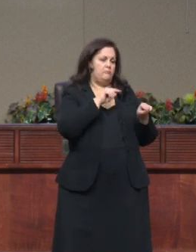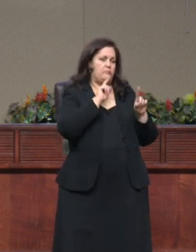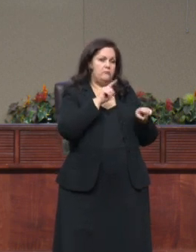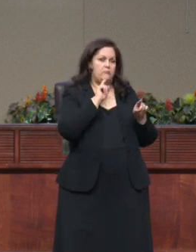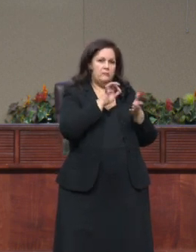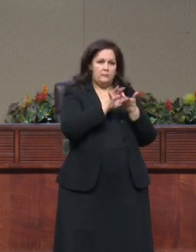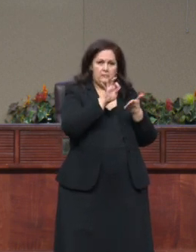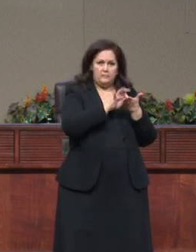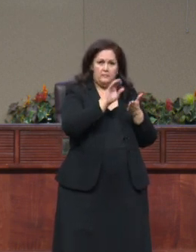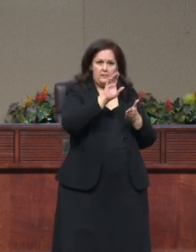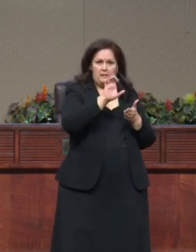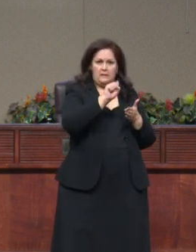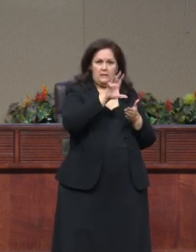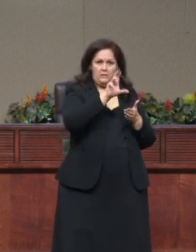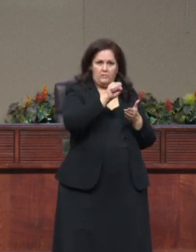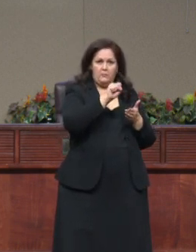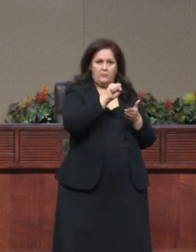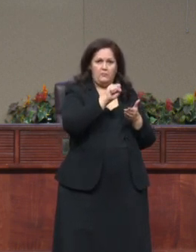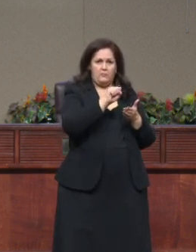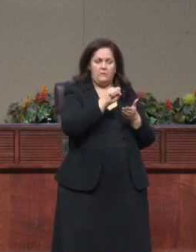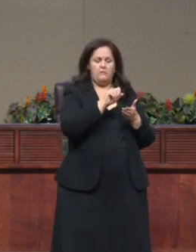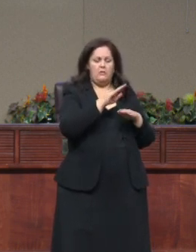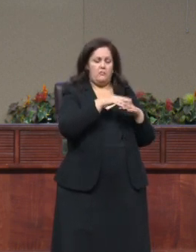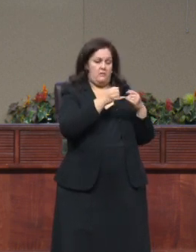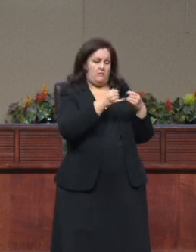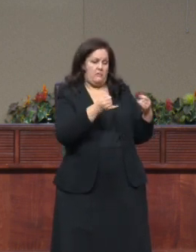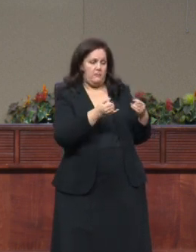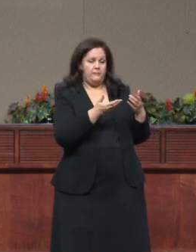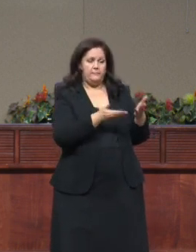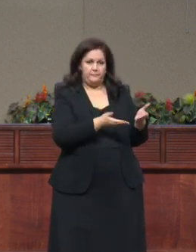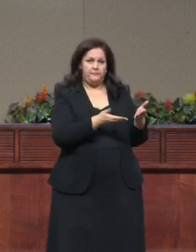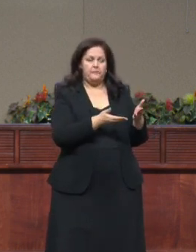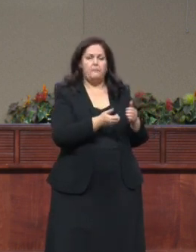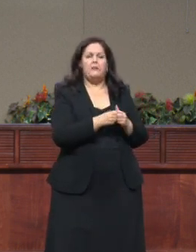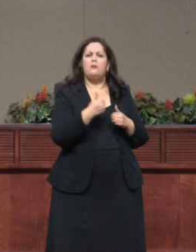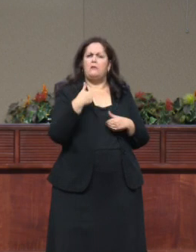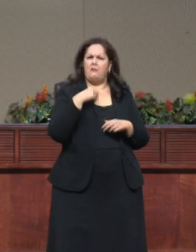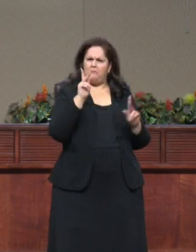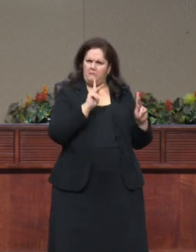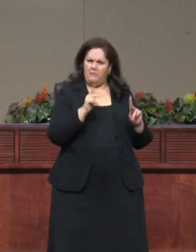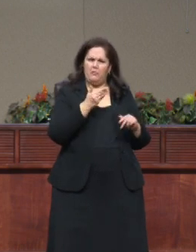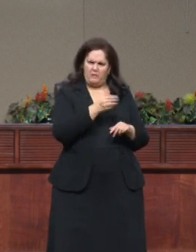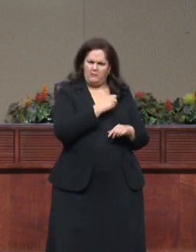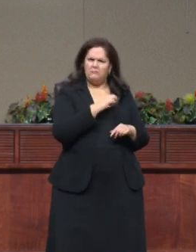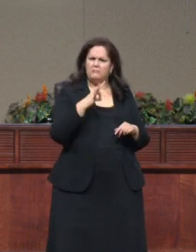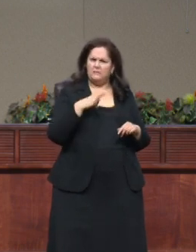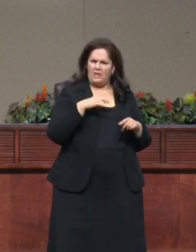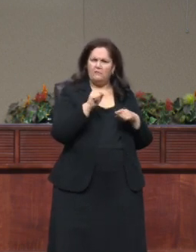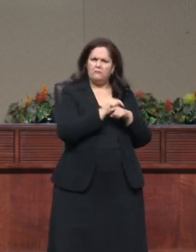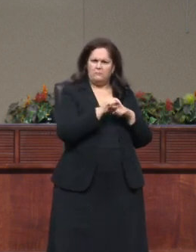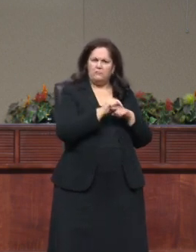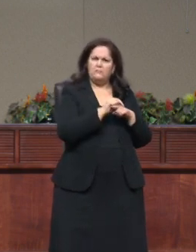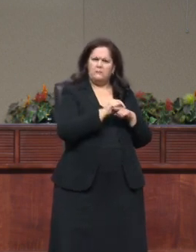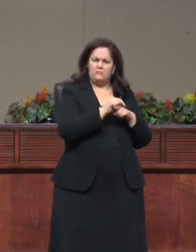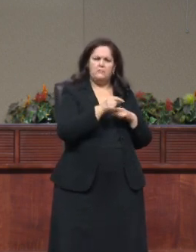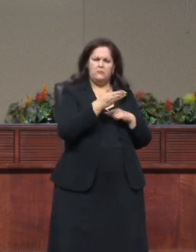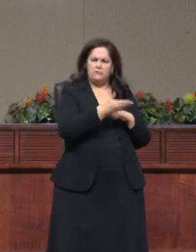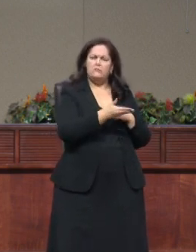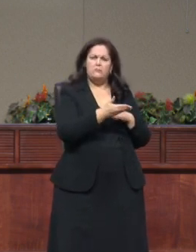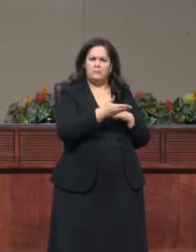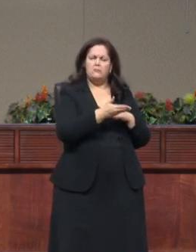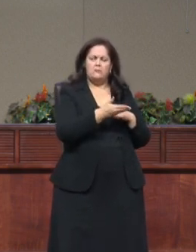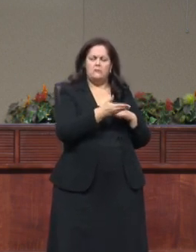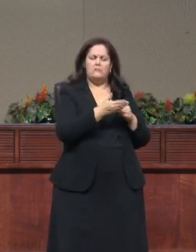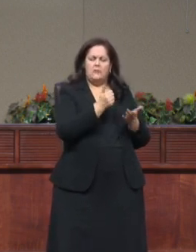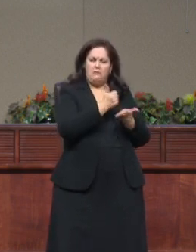the census documents online. We have staff that's been trained who are there at those centers